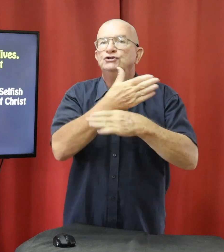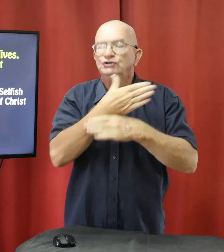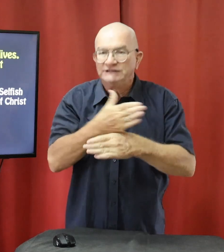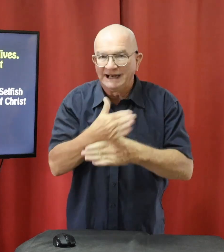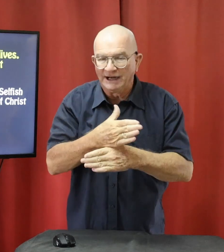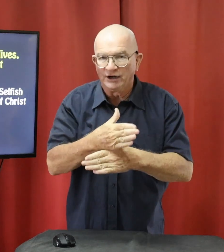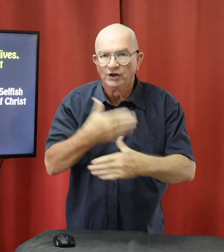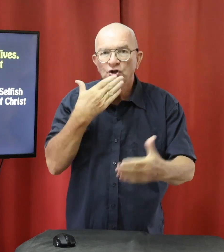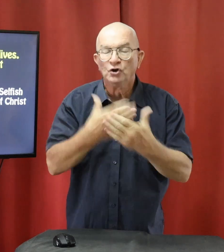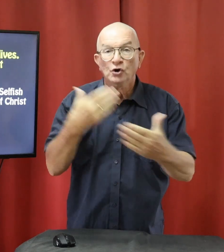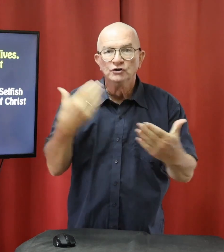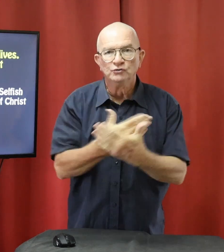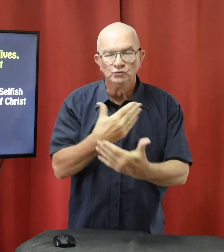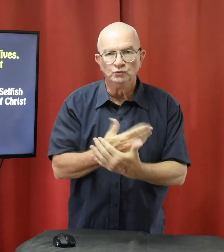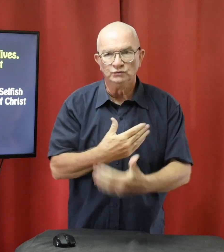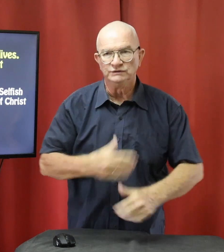should share the good news.